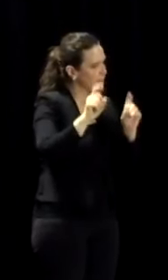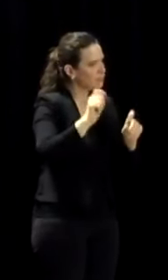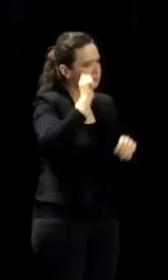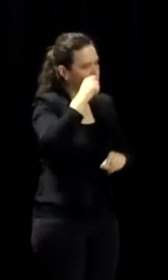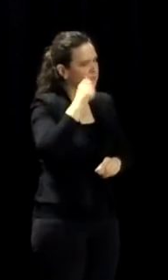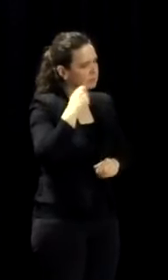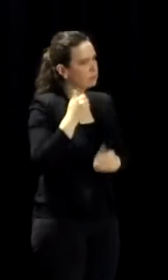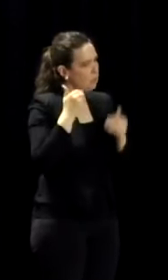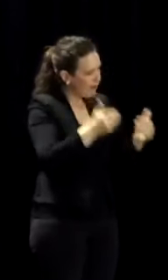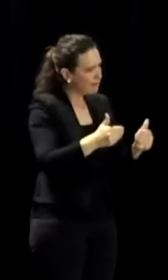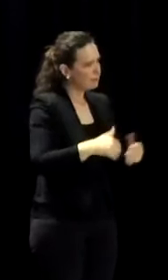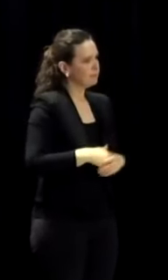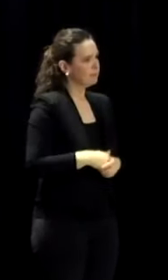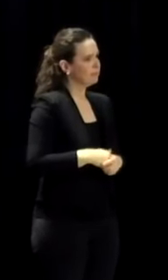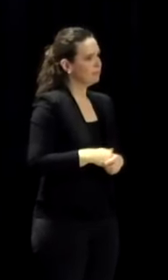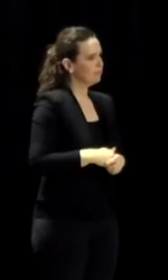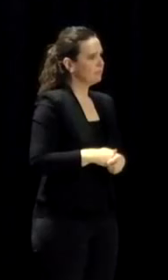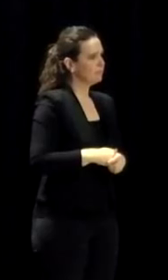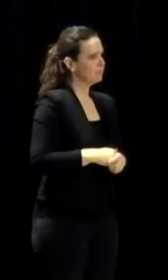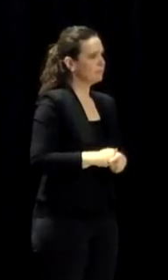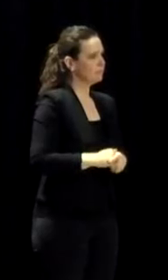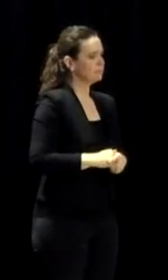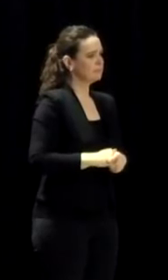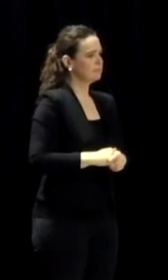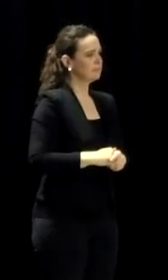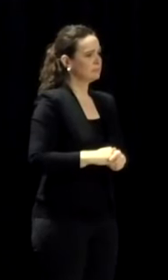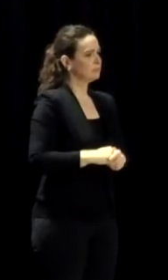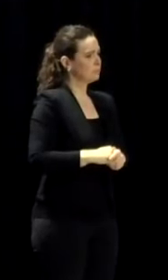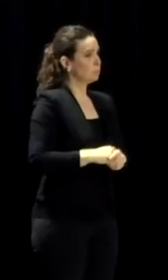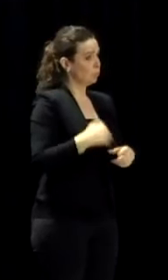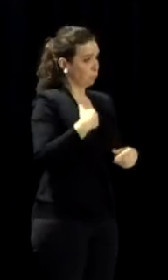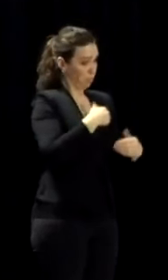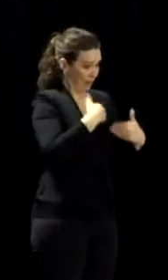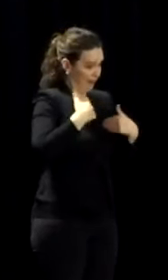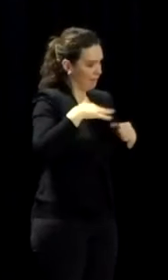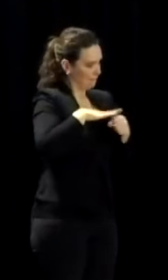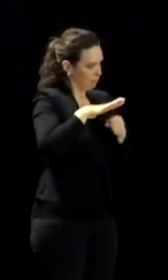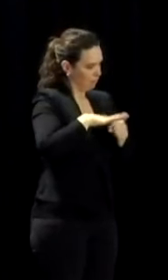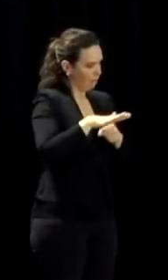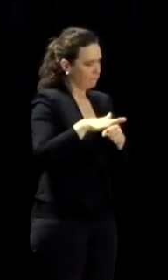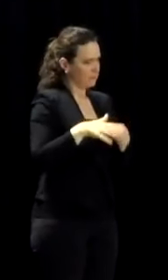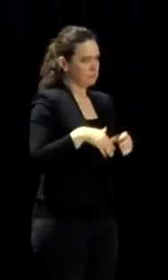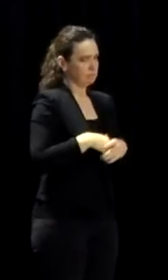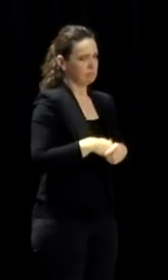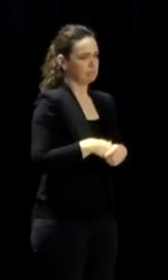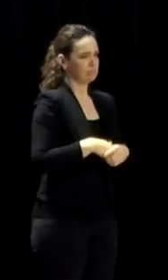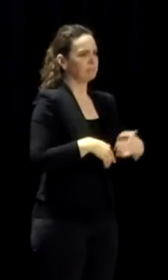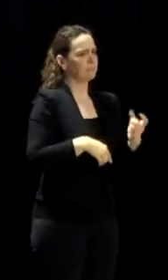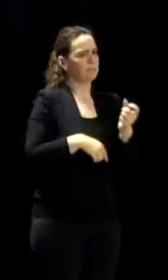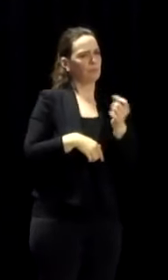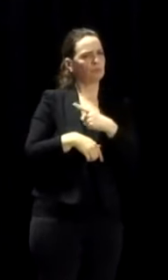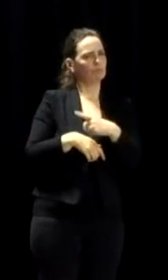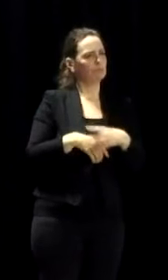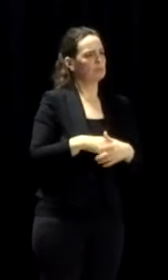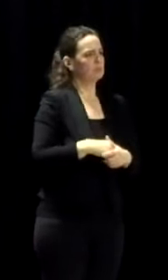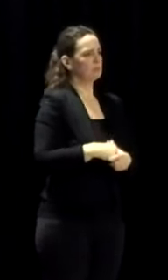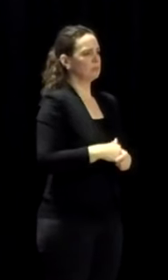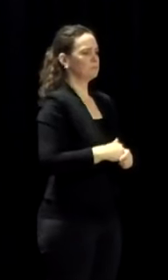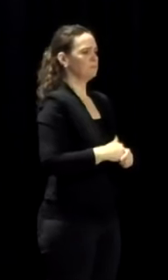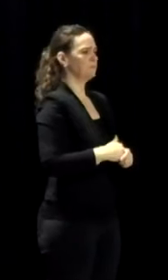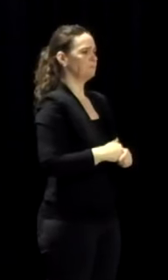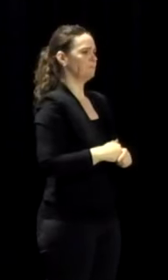community to make sure that we have tests. So let's take advantage of them. Because I think there are people who feel that they were exposed to a positive case, know